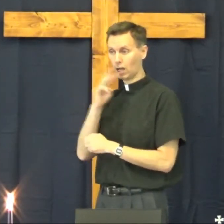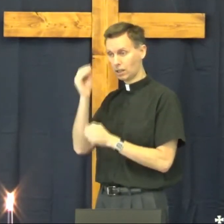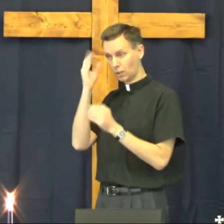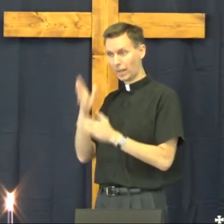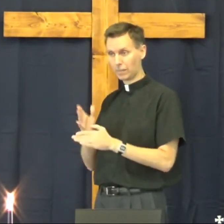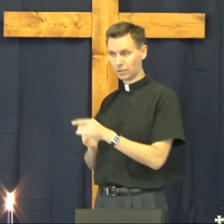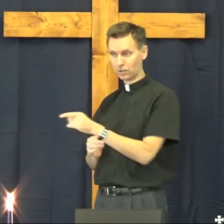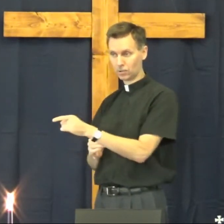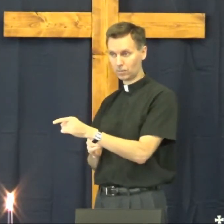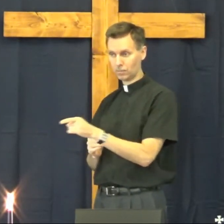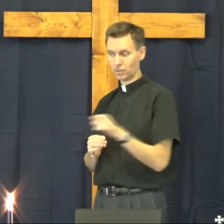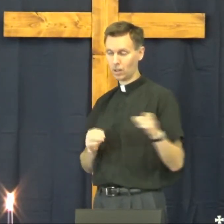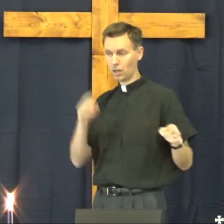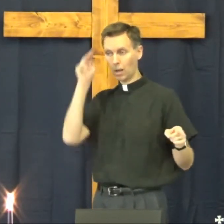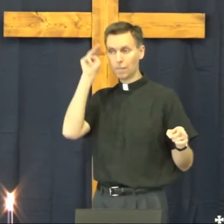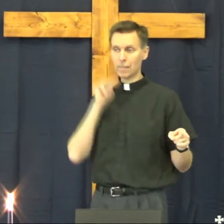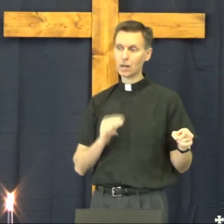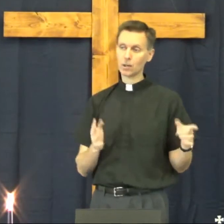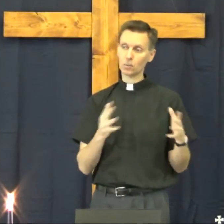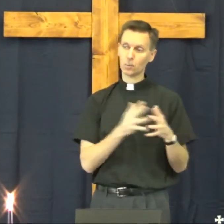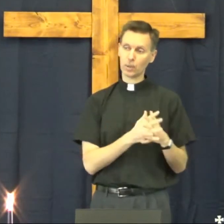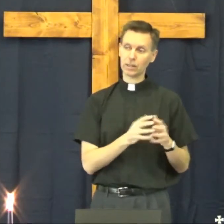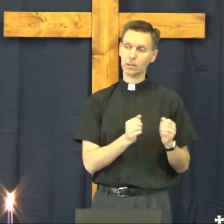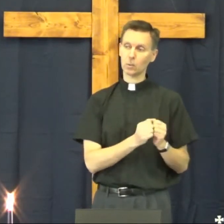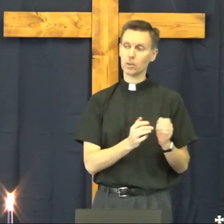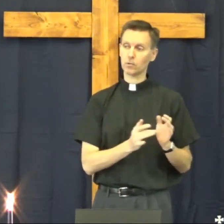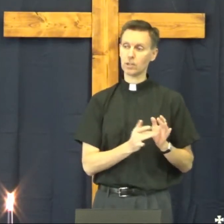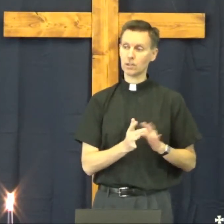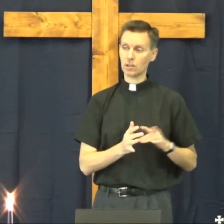the Baptist. Mary was pregnant with Jesus.